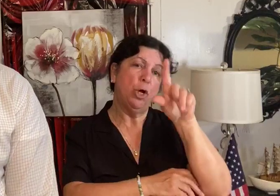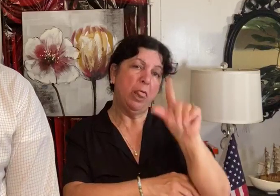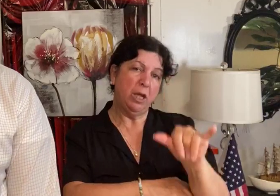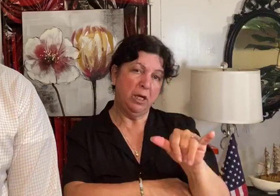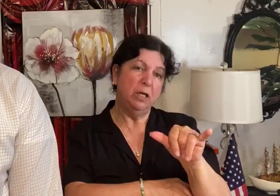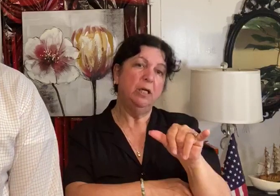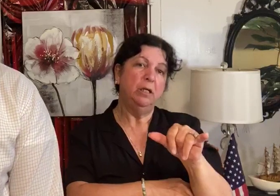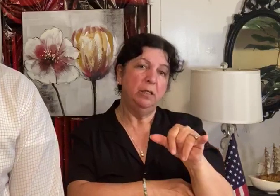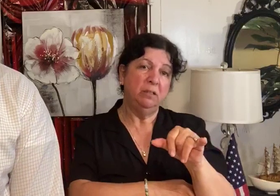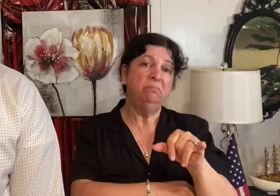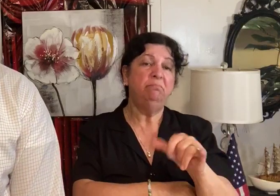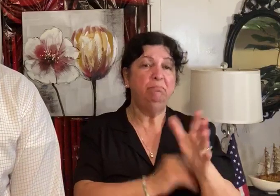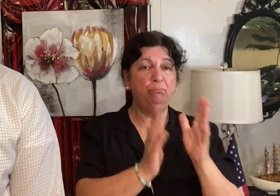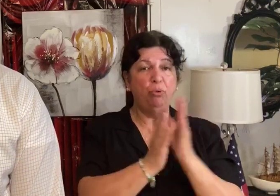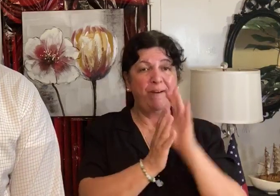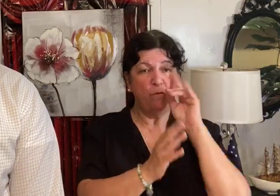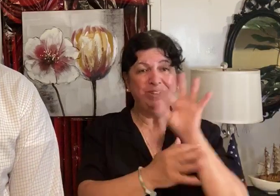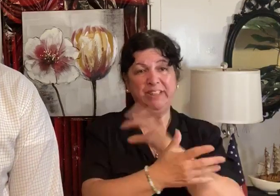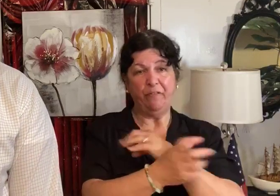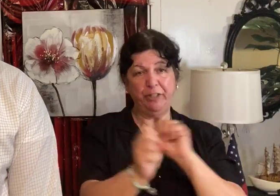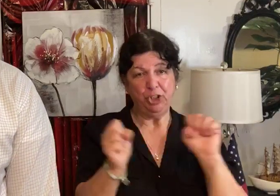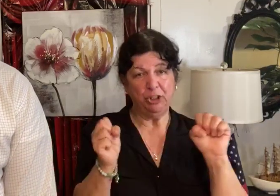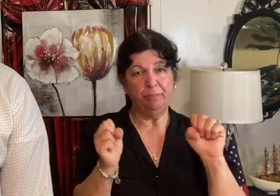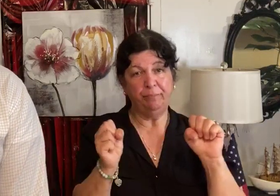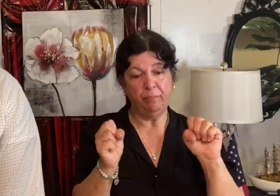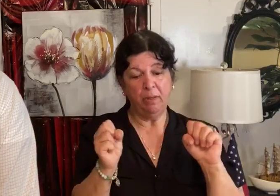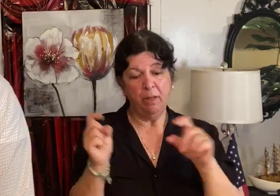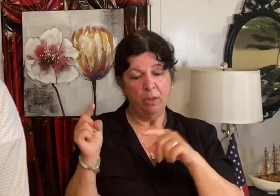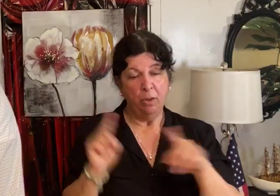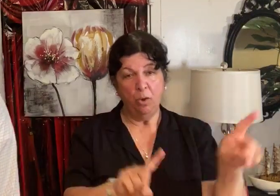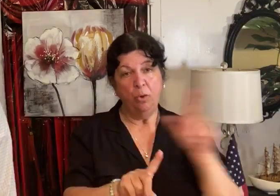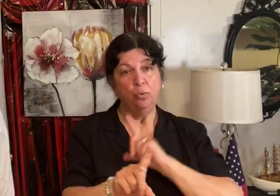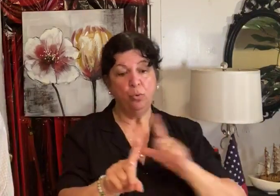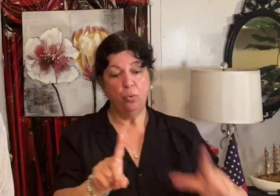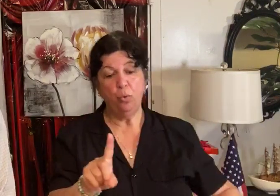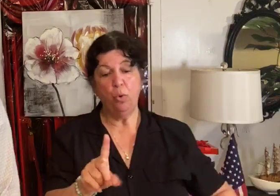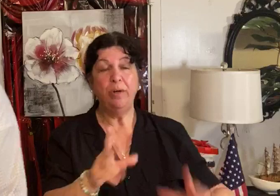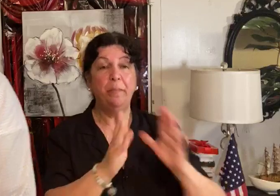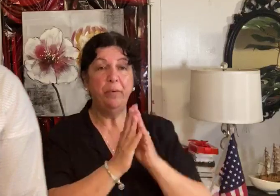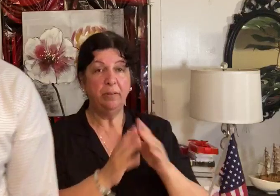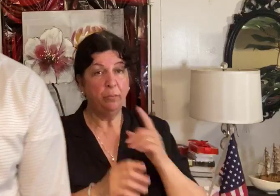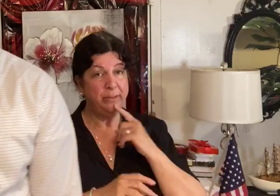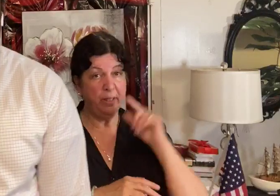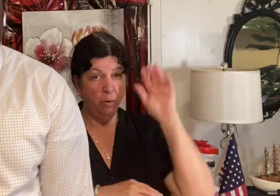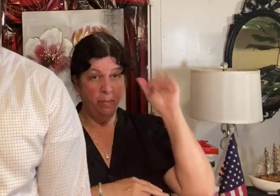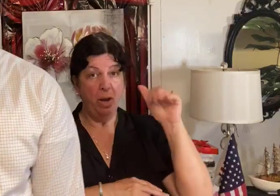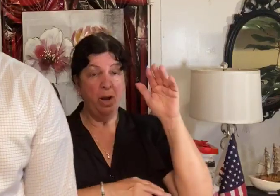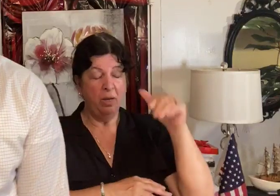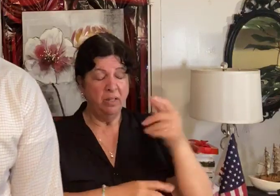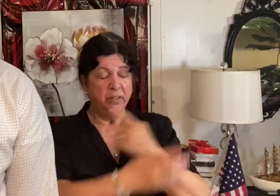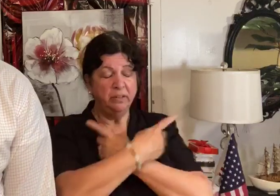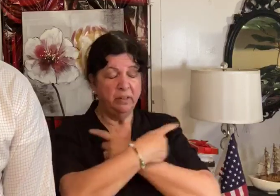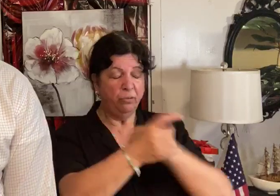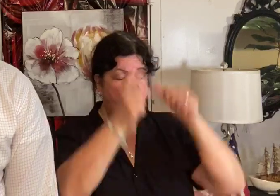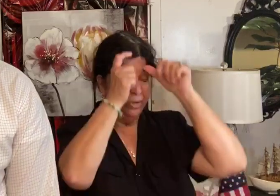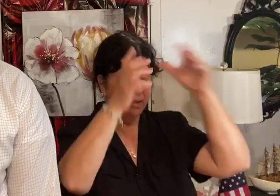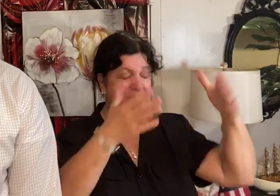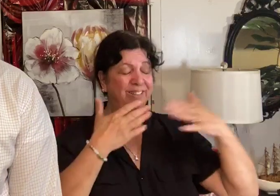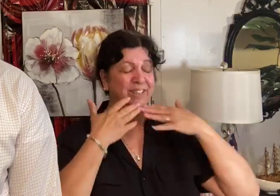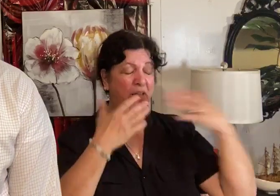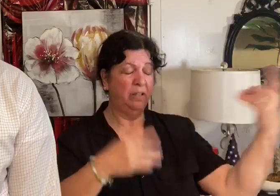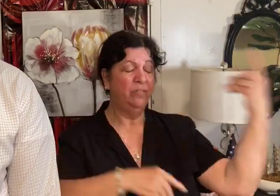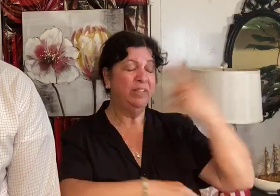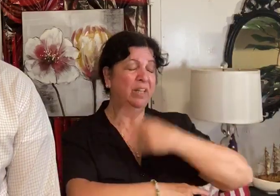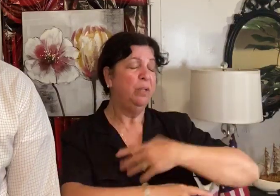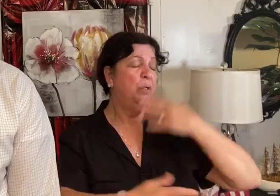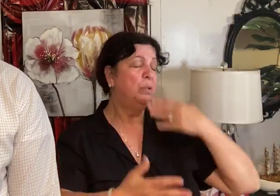and Kimberly, if you would remember their names. Let's go to the Lord in prayer and we'll say goodbye for this evening. Dear Father, thank you for this day and for